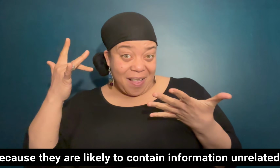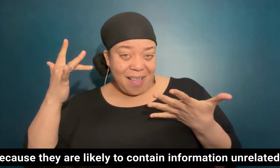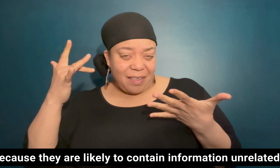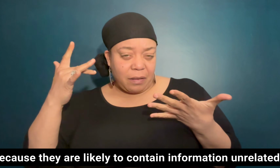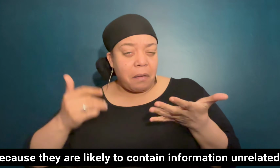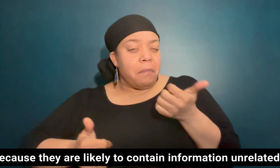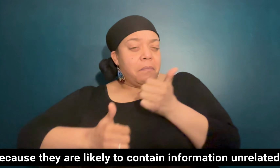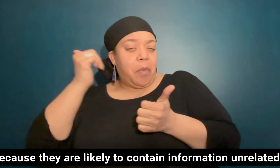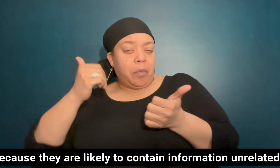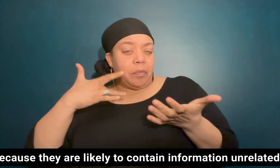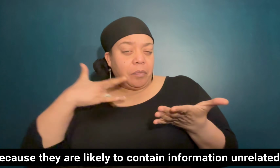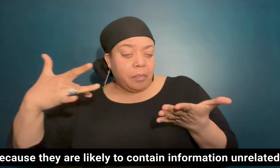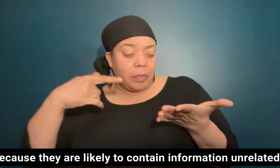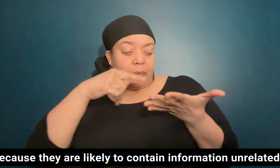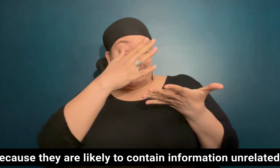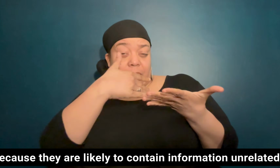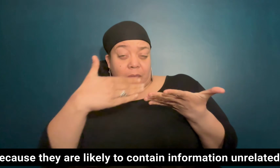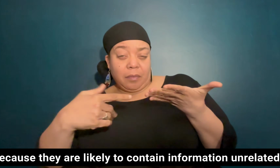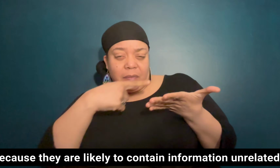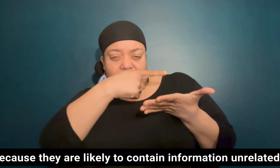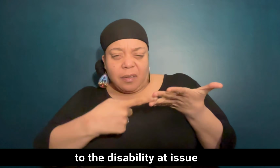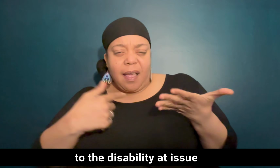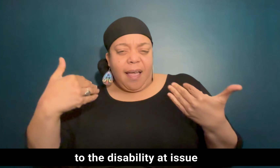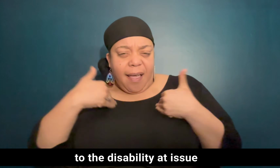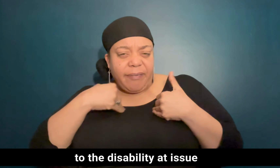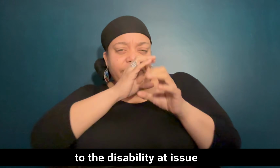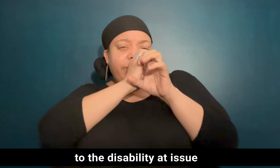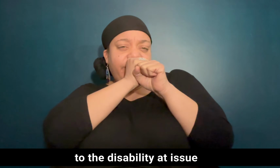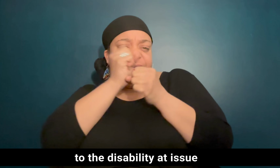because they are likely to contain information unrelated to the disability at issue.